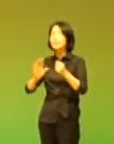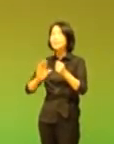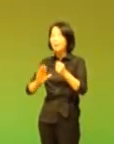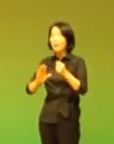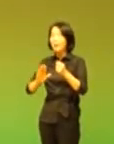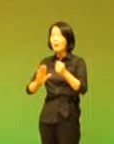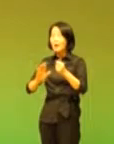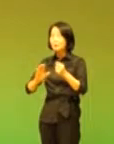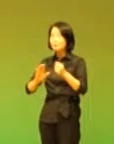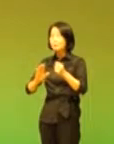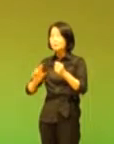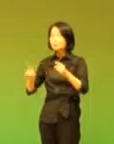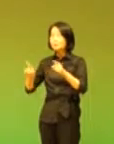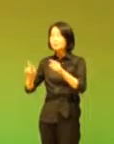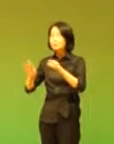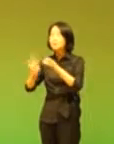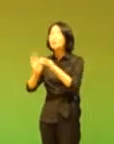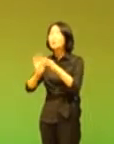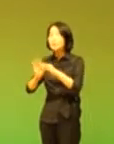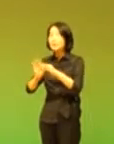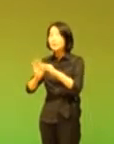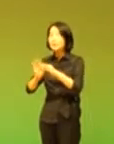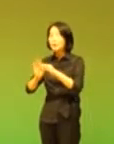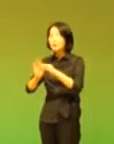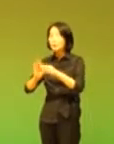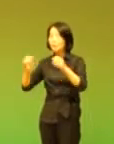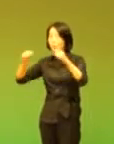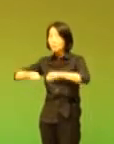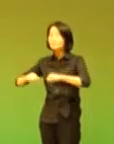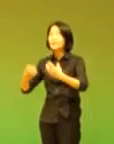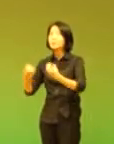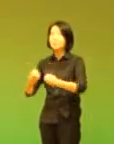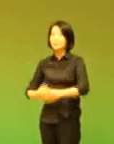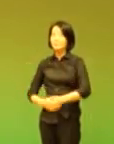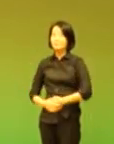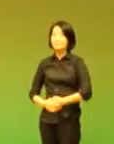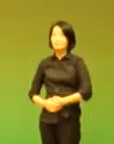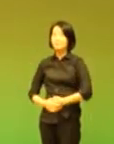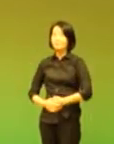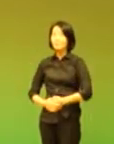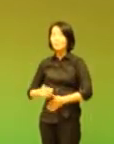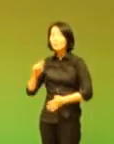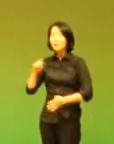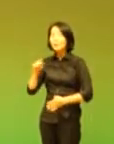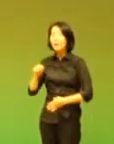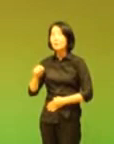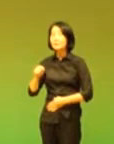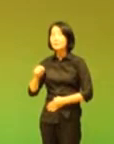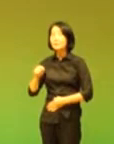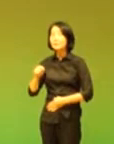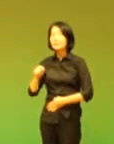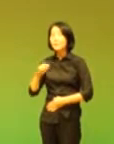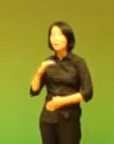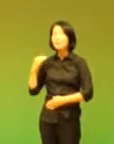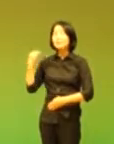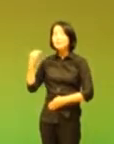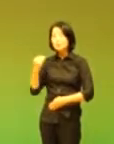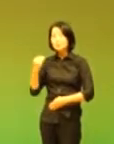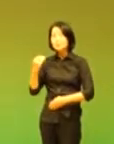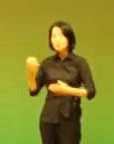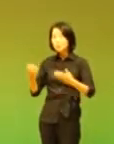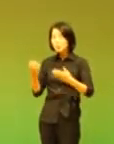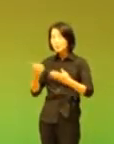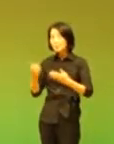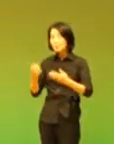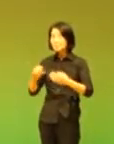alliance as long as nuclear weapons exist. This makes our work very difficult. And we are told